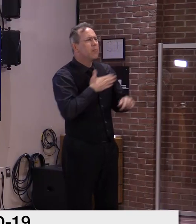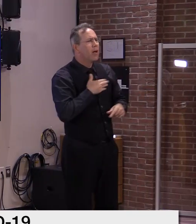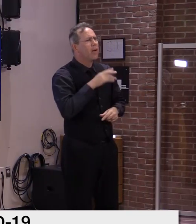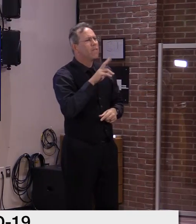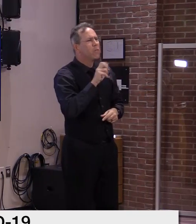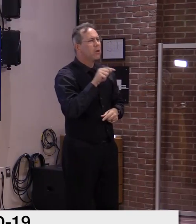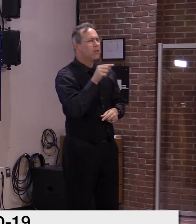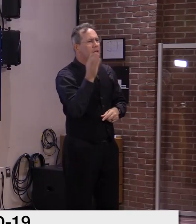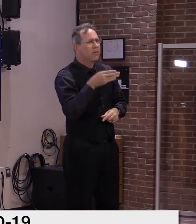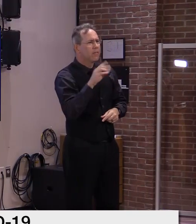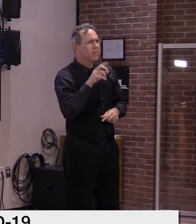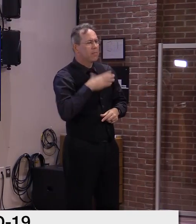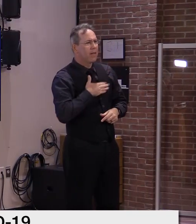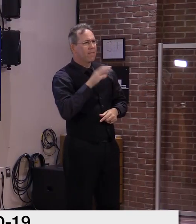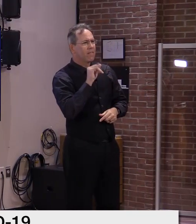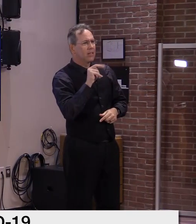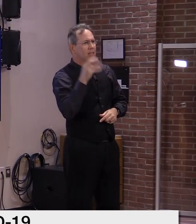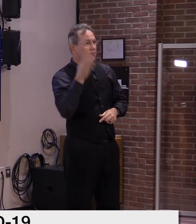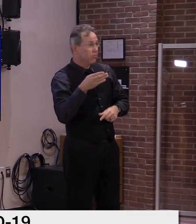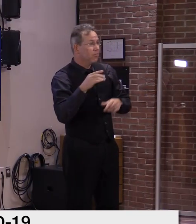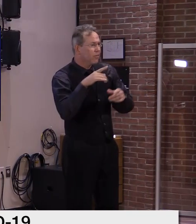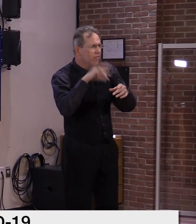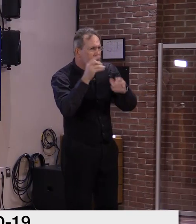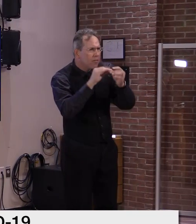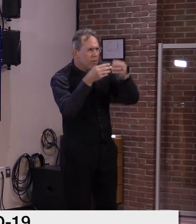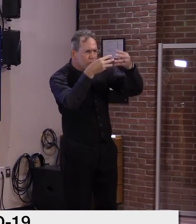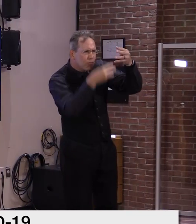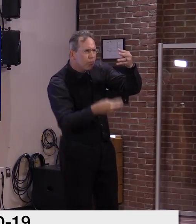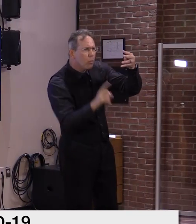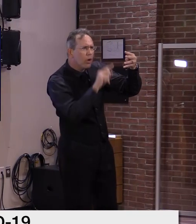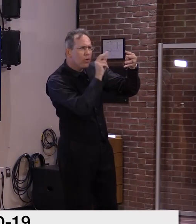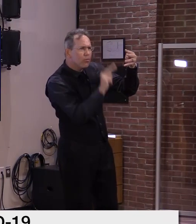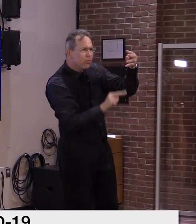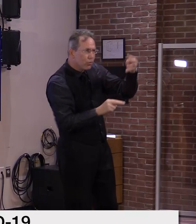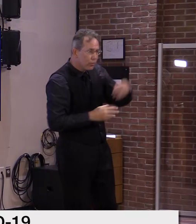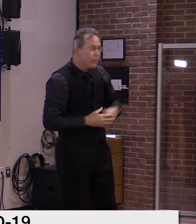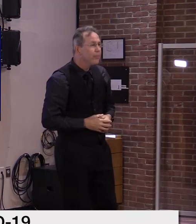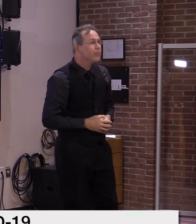only. Sign up online for other events at